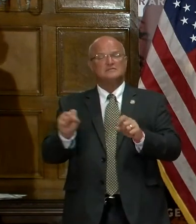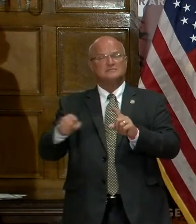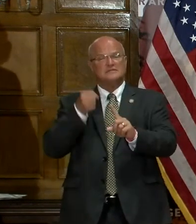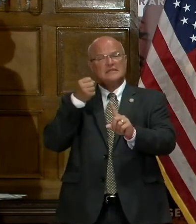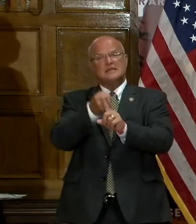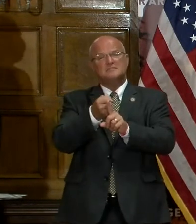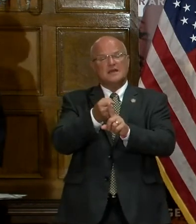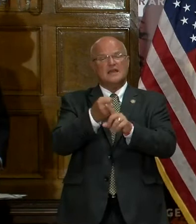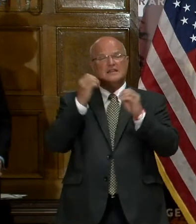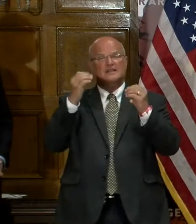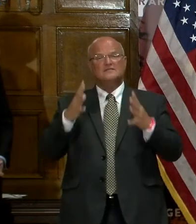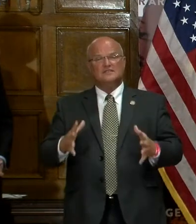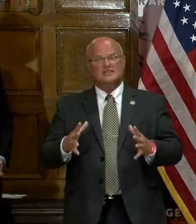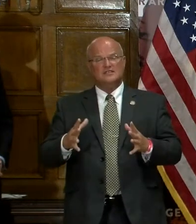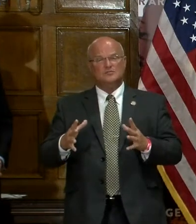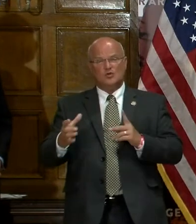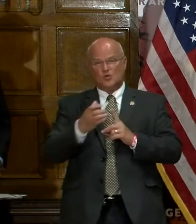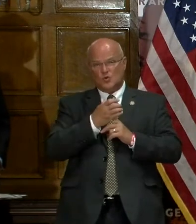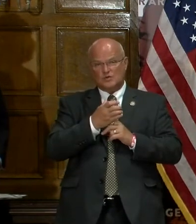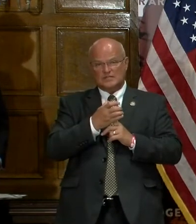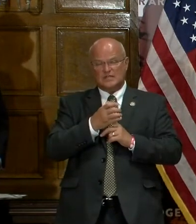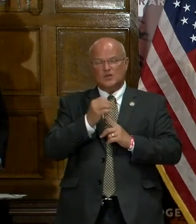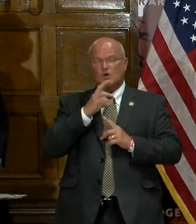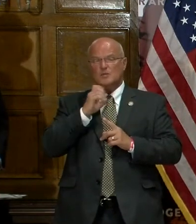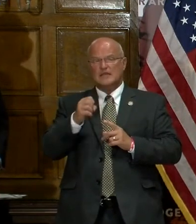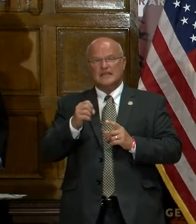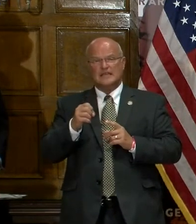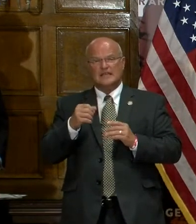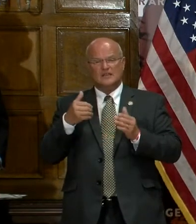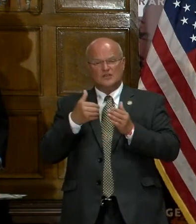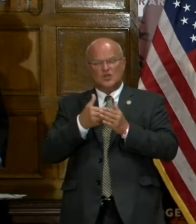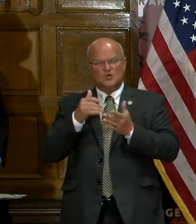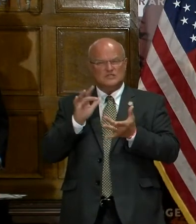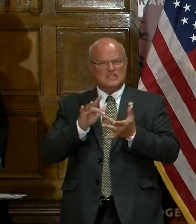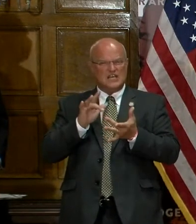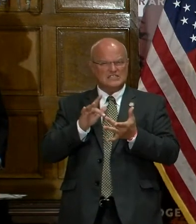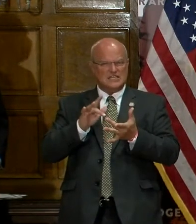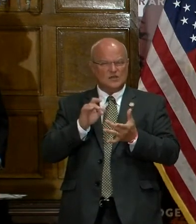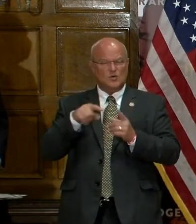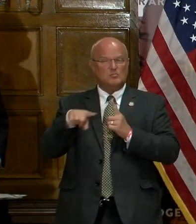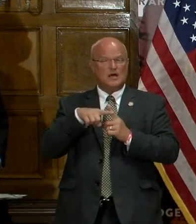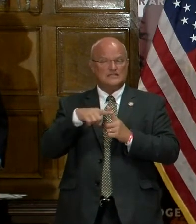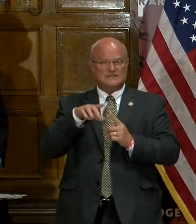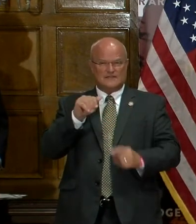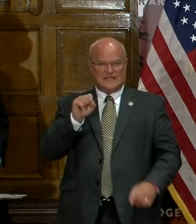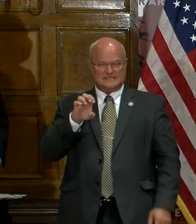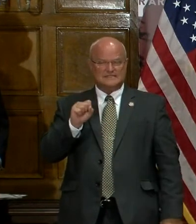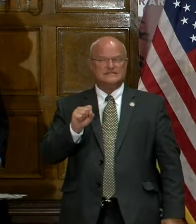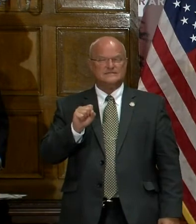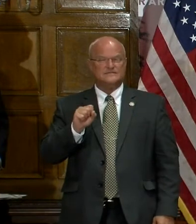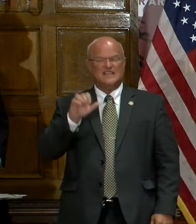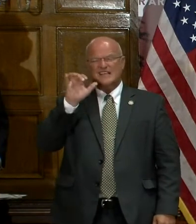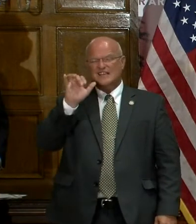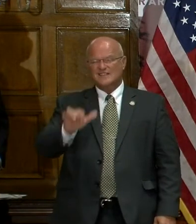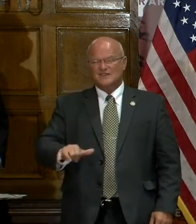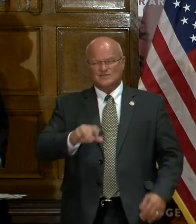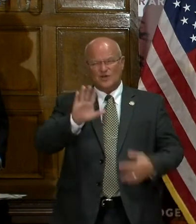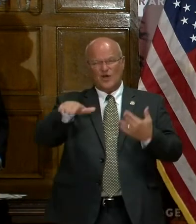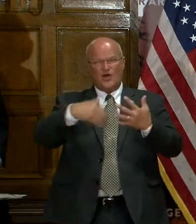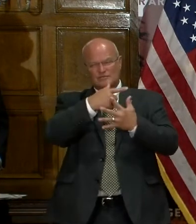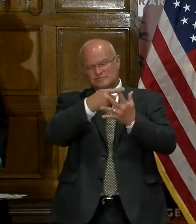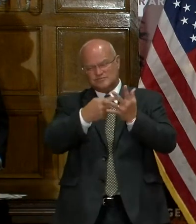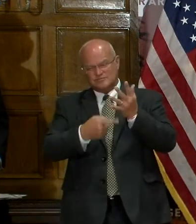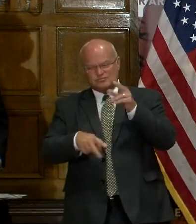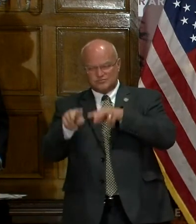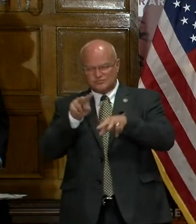impact of teachers being quarantined or being close contact or positive cases. So those are all things that we're